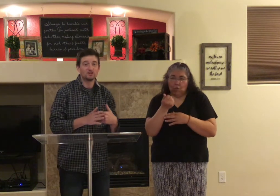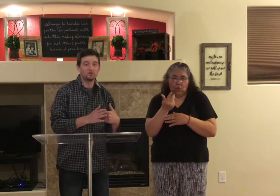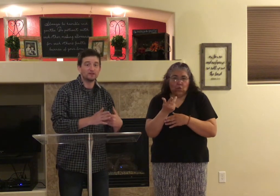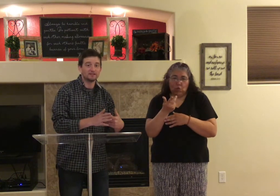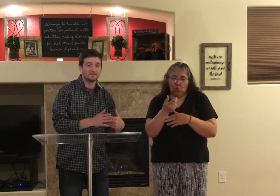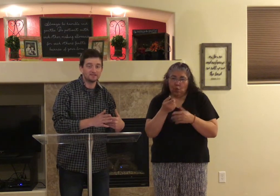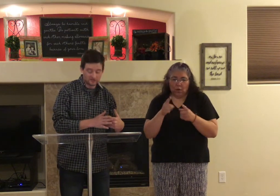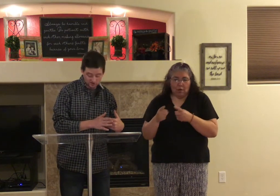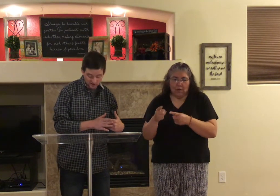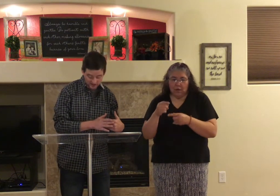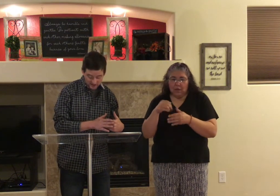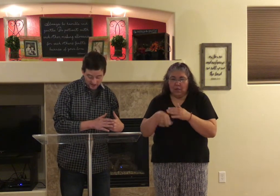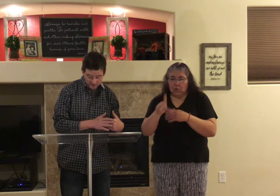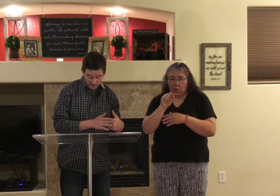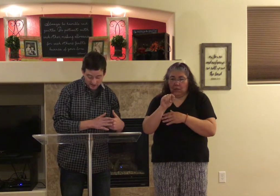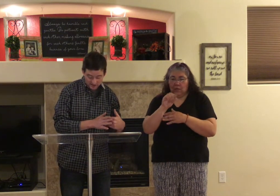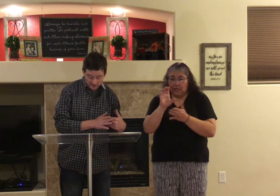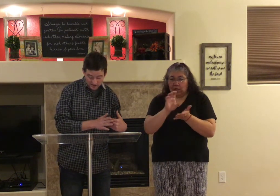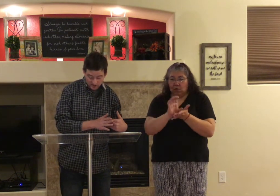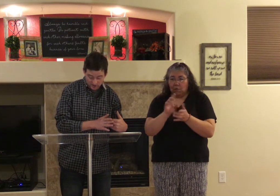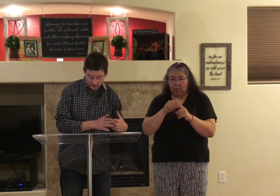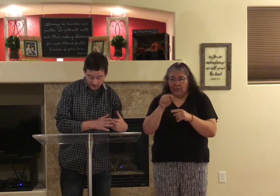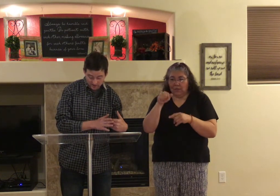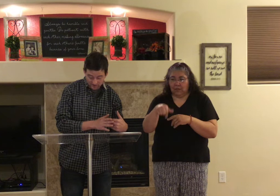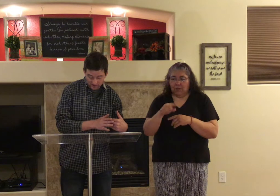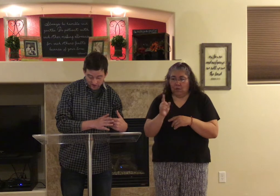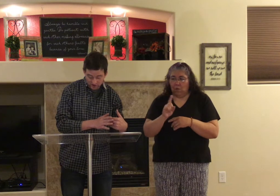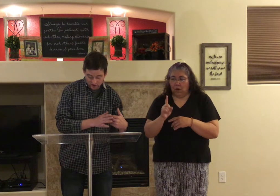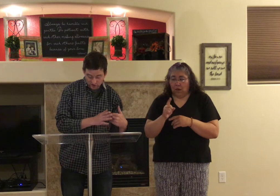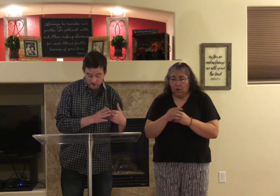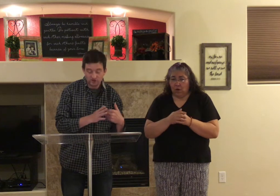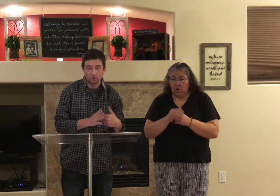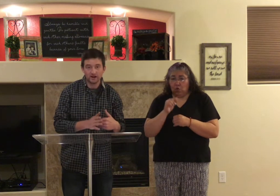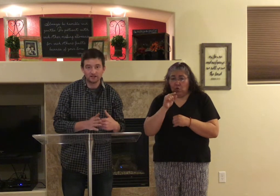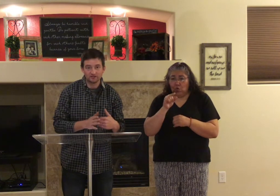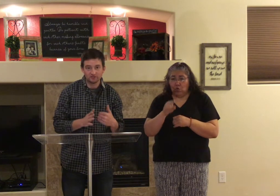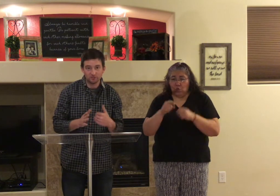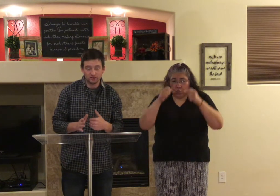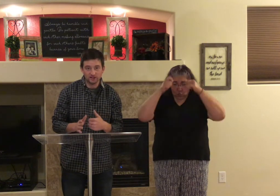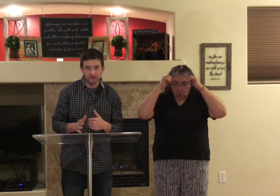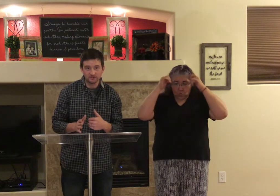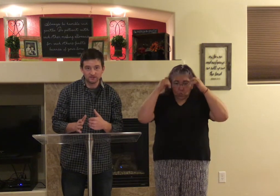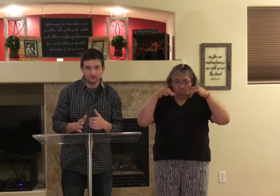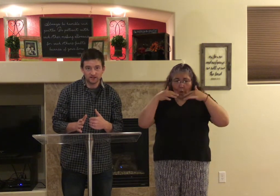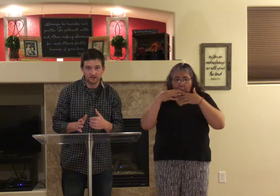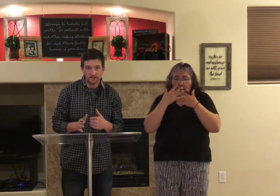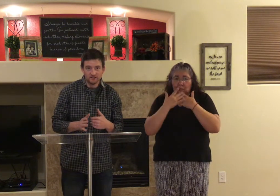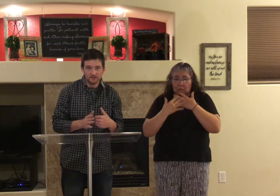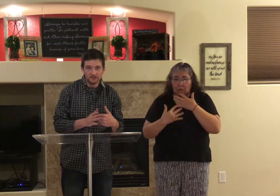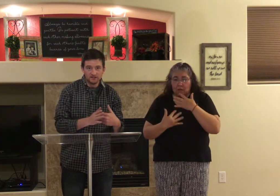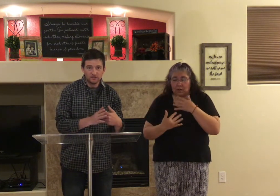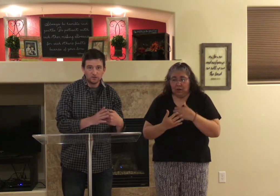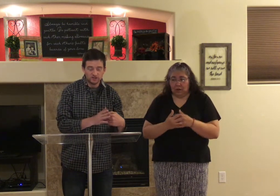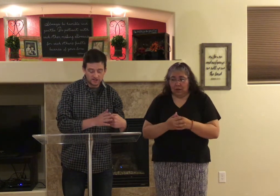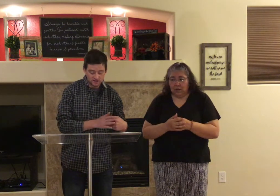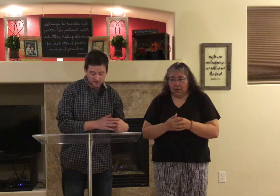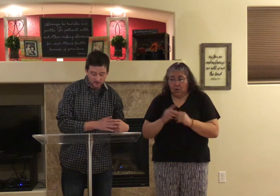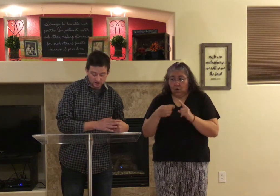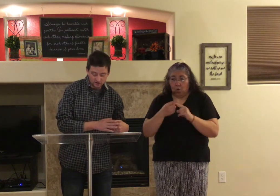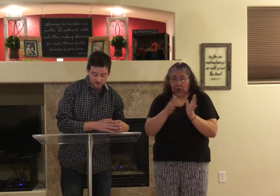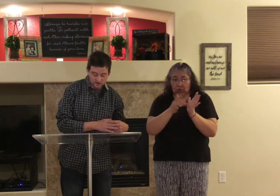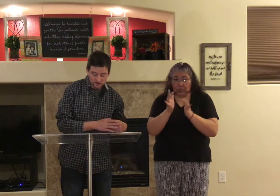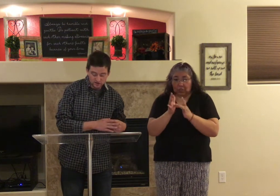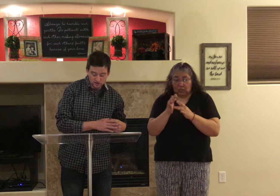the 20th century, but it's a condition where you sweat blood, right? And when